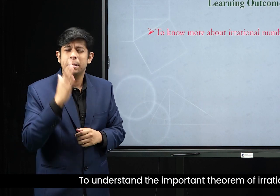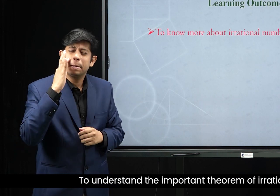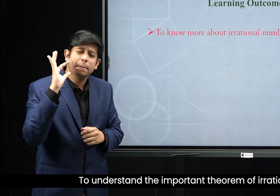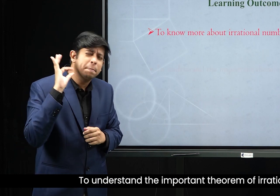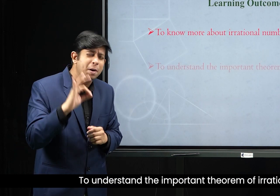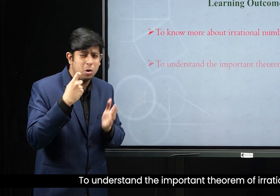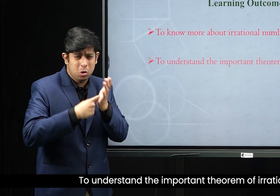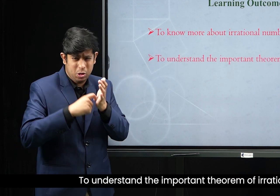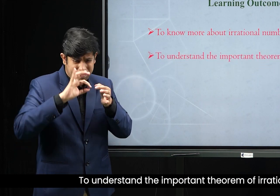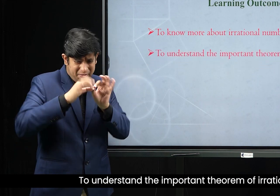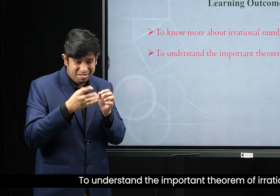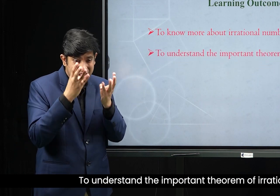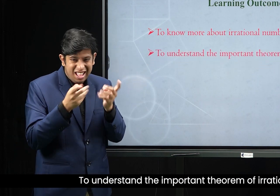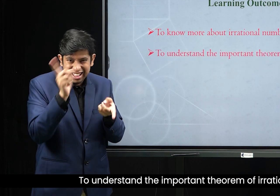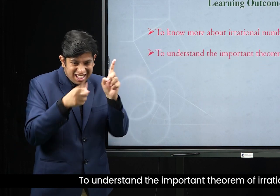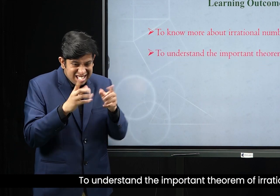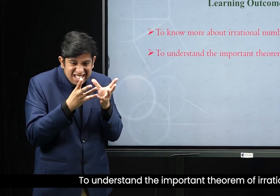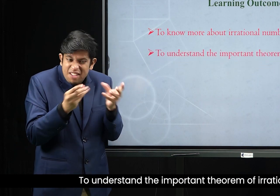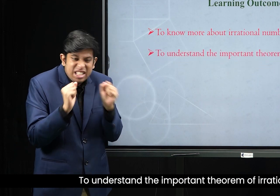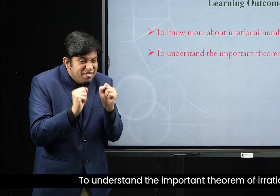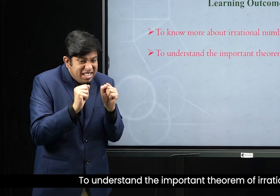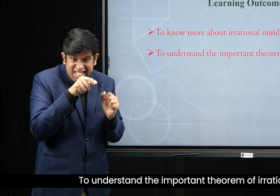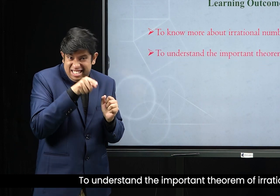to understand the important theorem of irrational numbers.